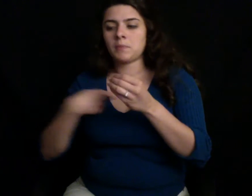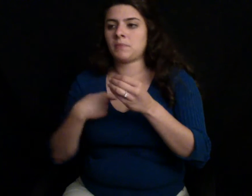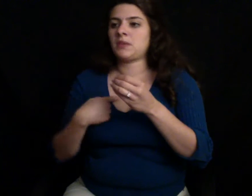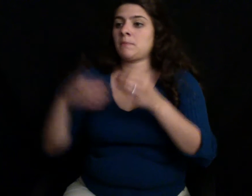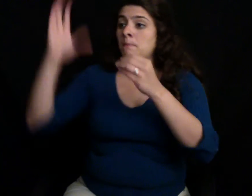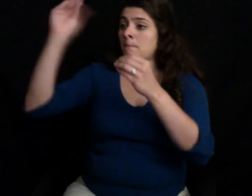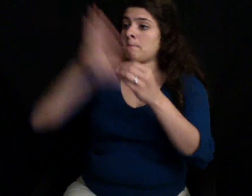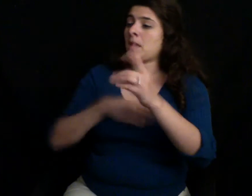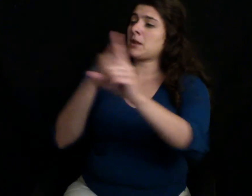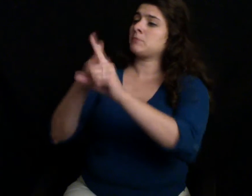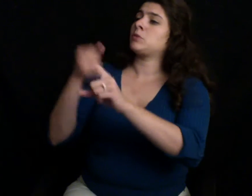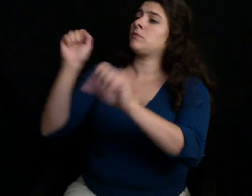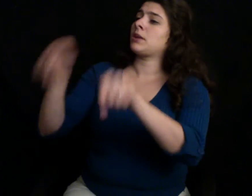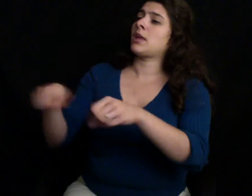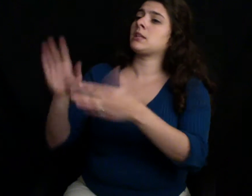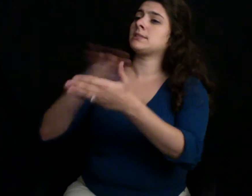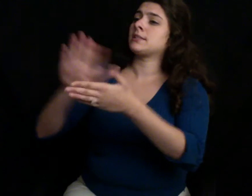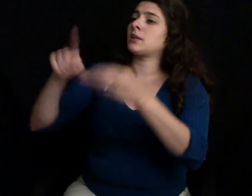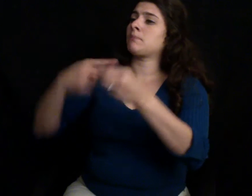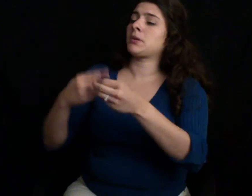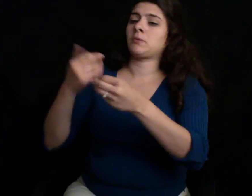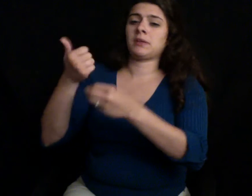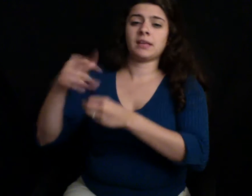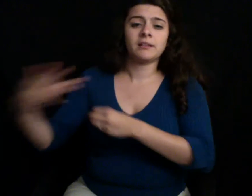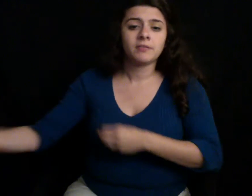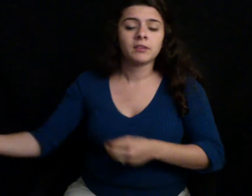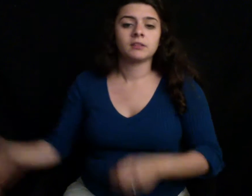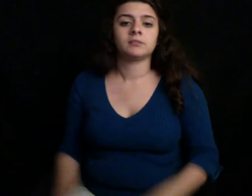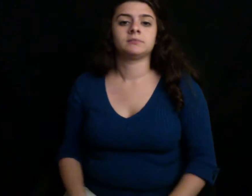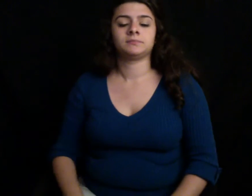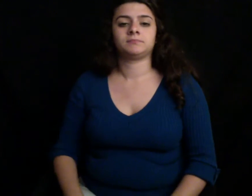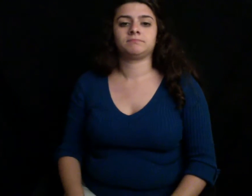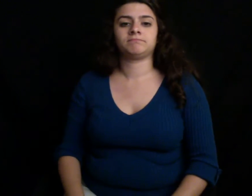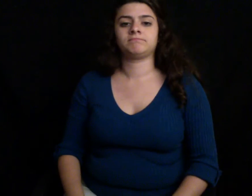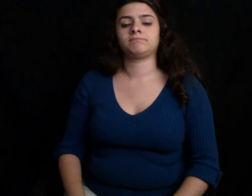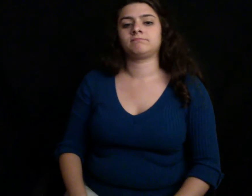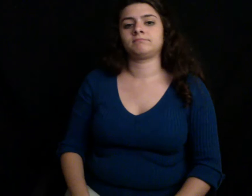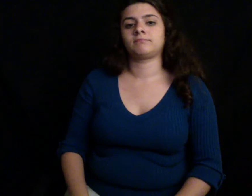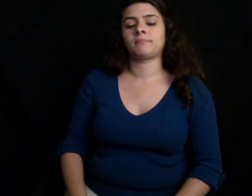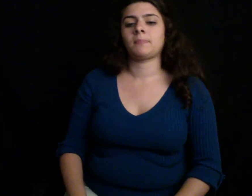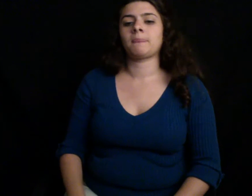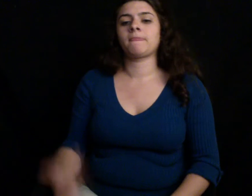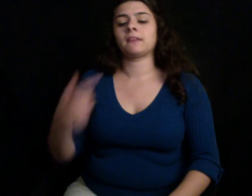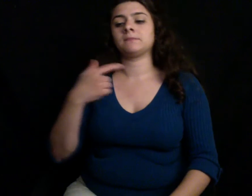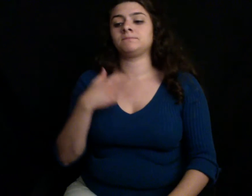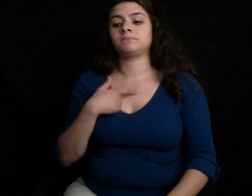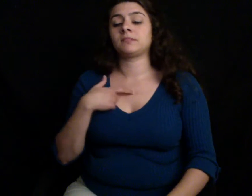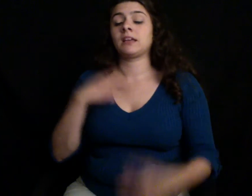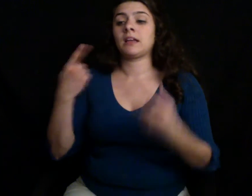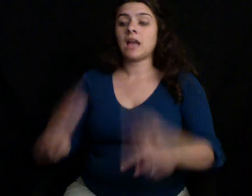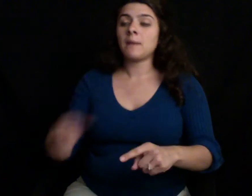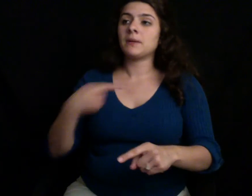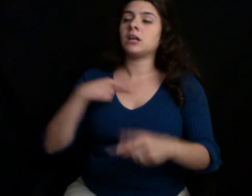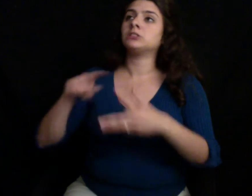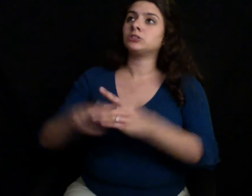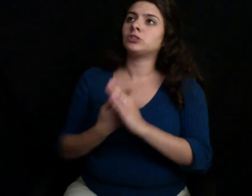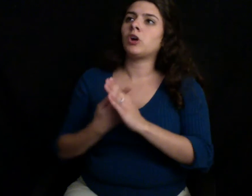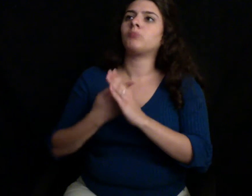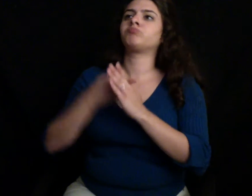put those lyrics together like that. Then eventually I started doing like straight songs, and then eventually growing from there. So that's how the YouTube thing just